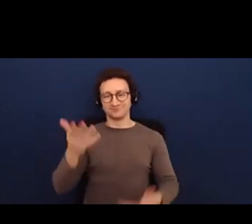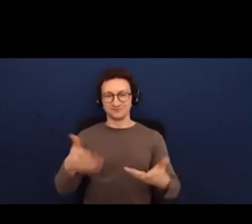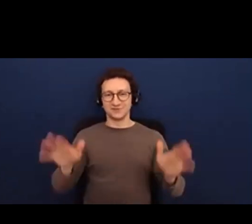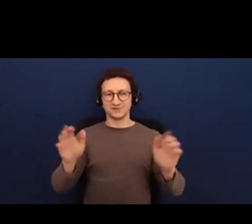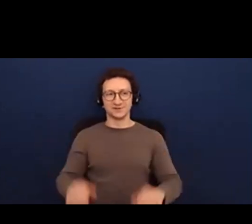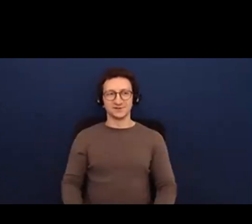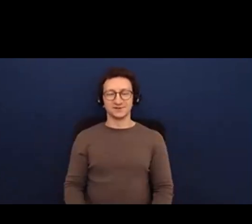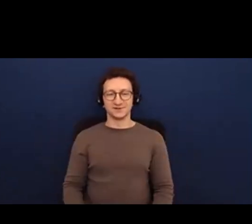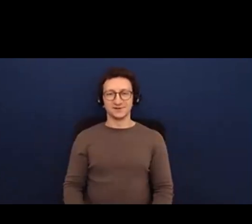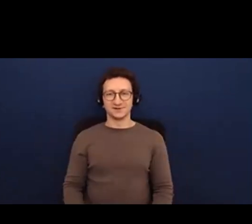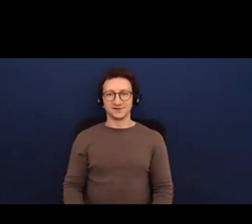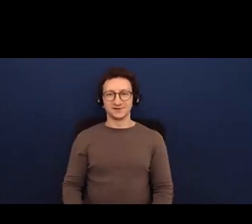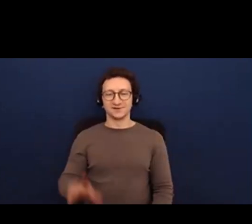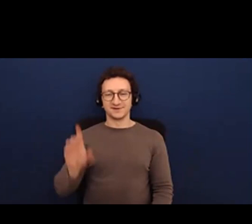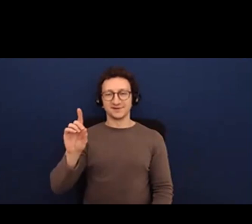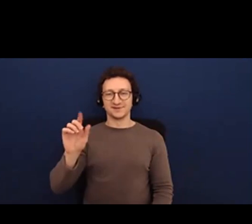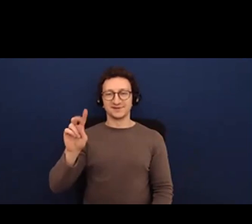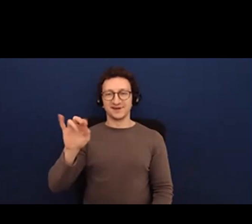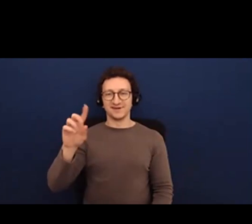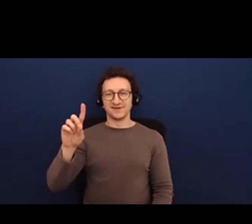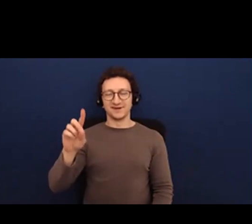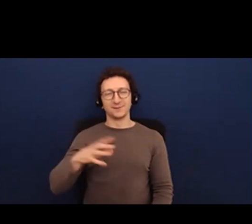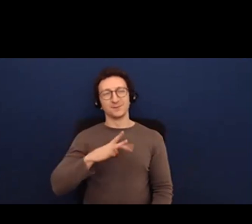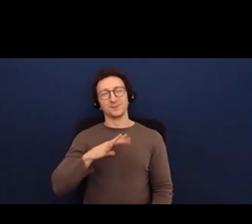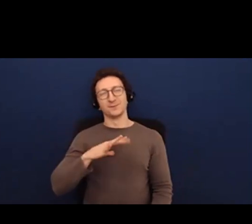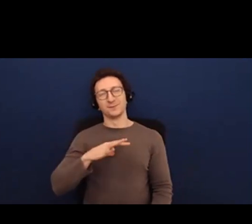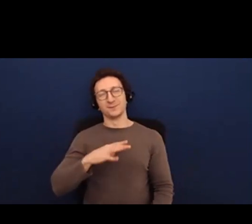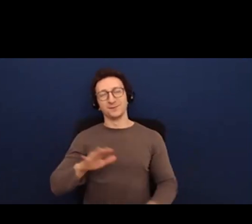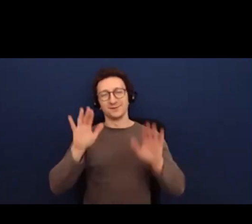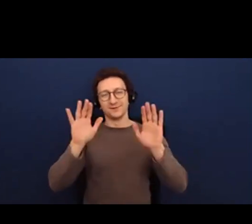Wonderful. Well, thank you so much. So